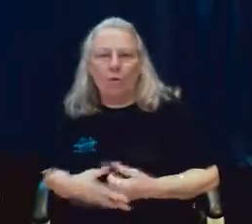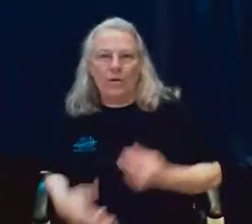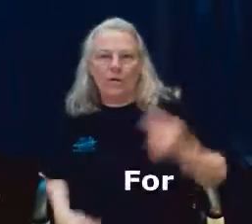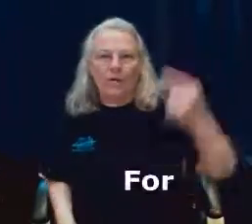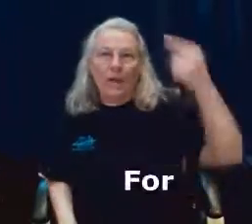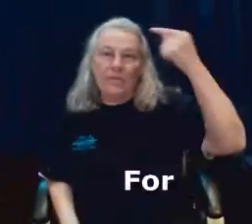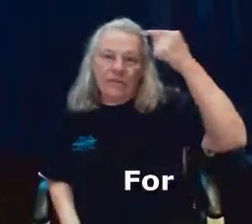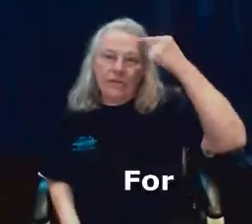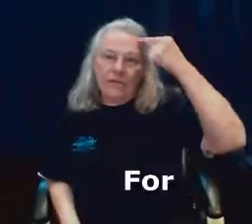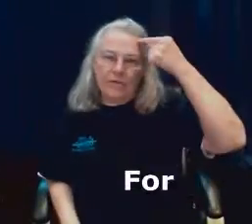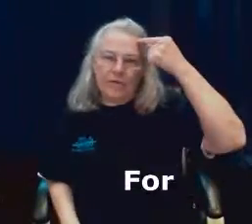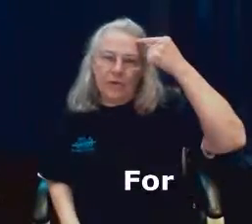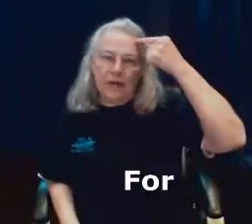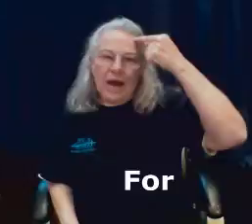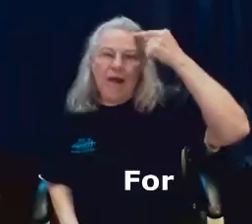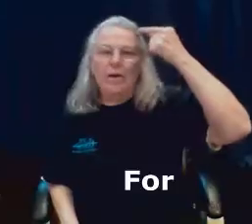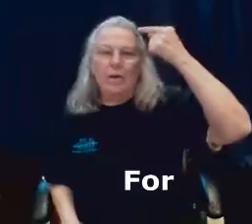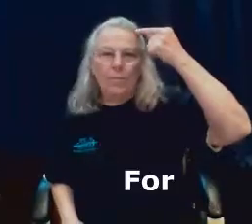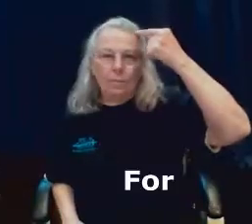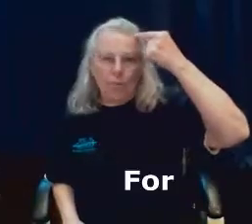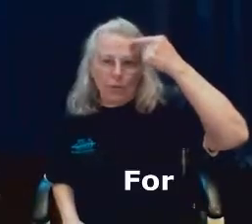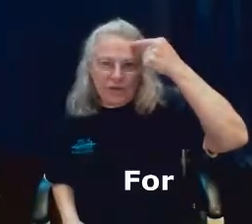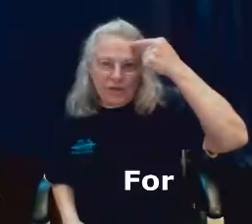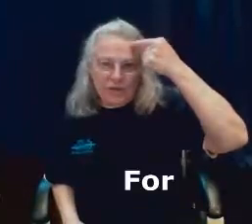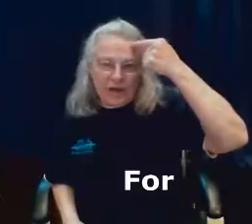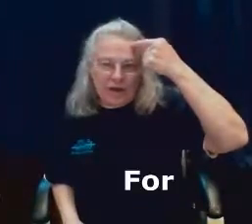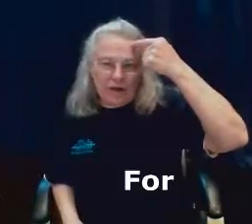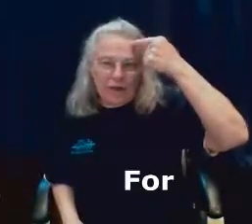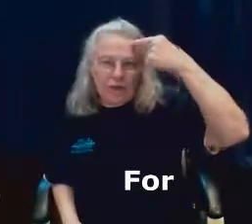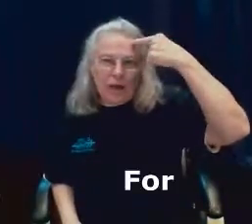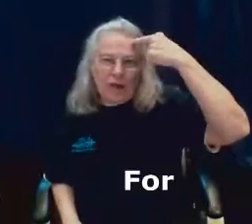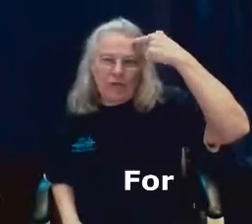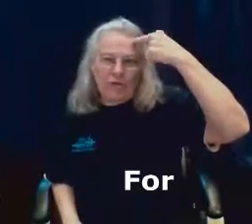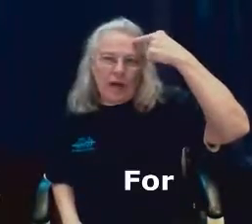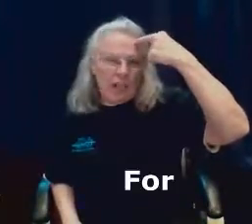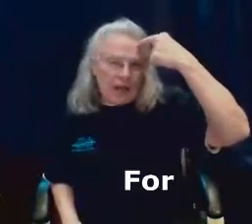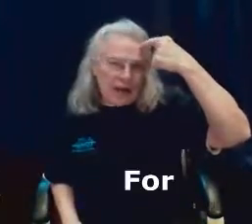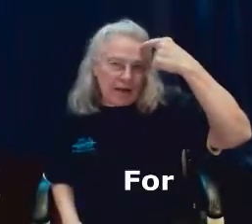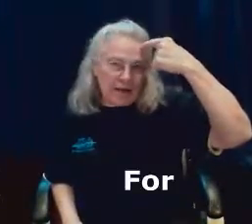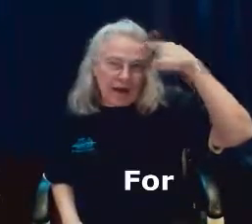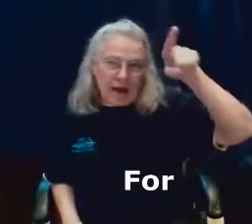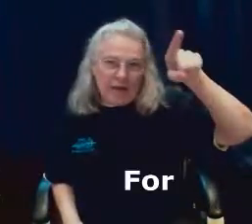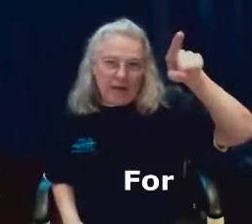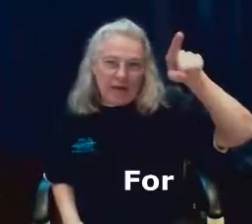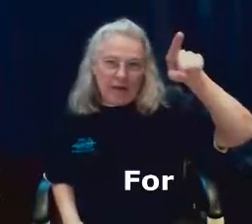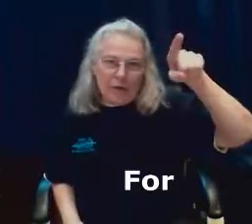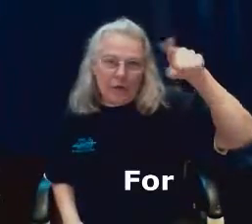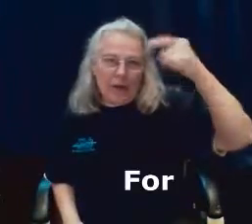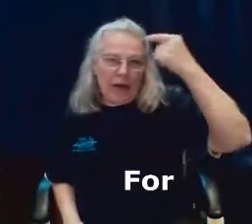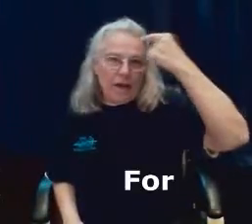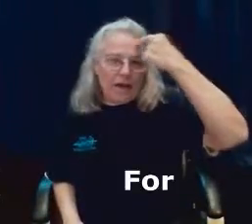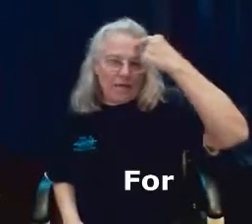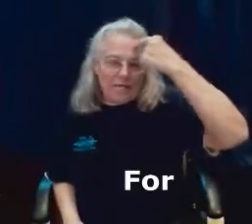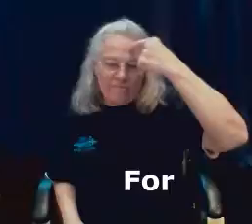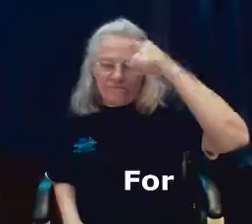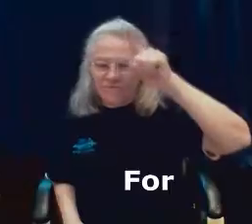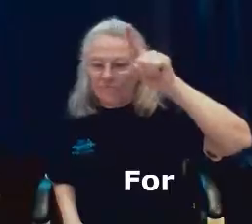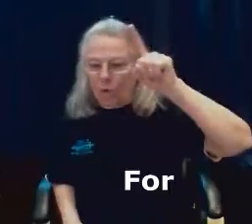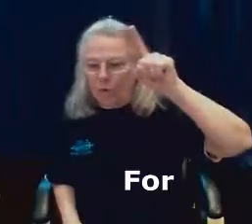4. Think of your forehead, pointer finger of your dominant hand, and flip it away. 4.